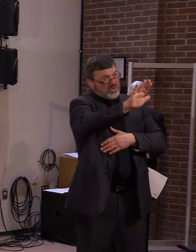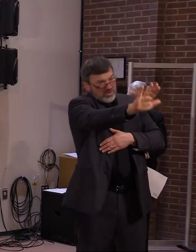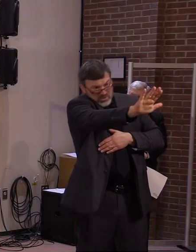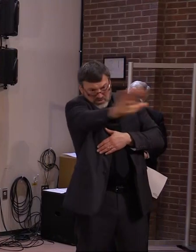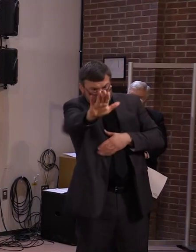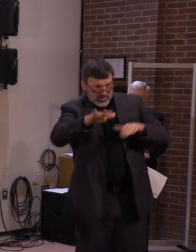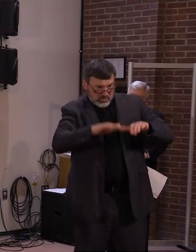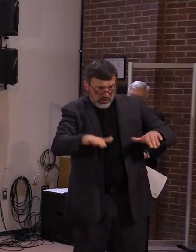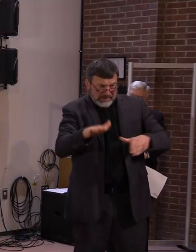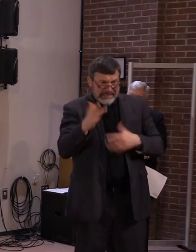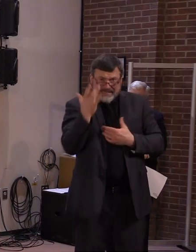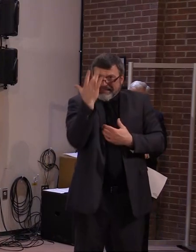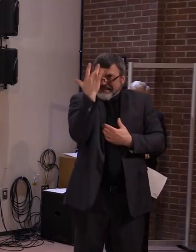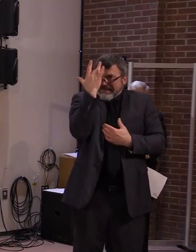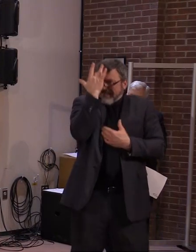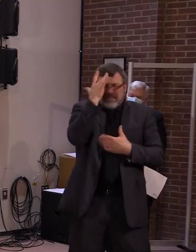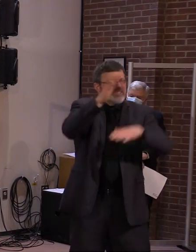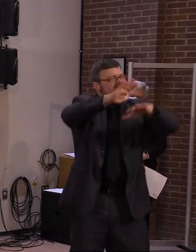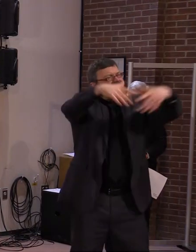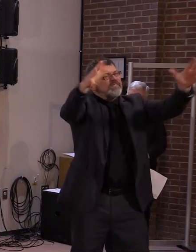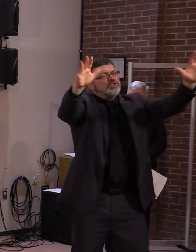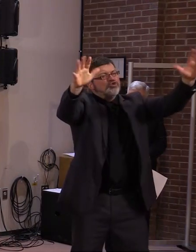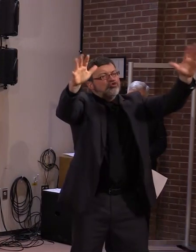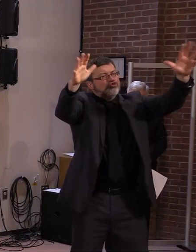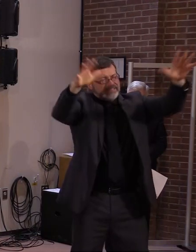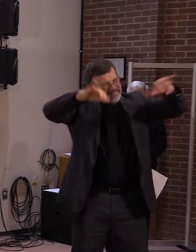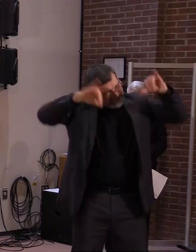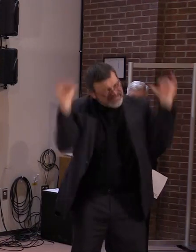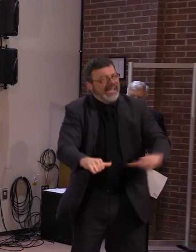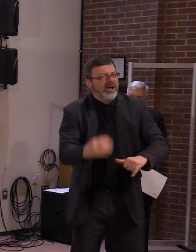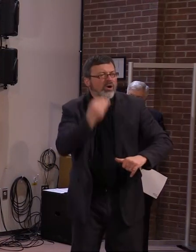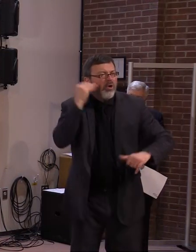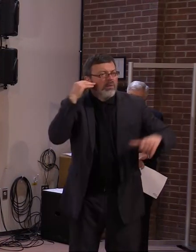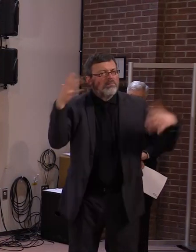can be challenging as we get into the winter months, especially with the cold season upon us.